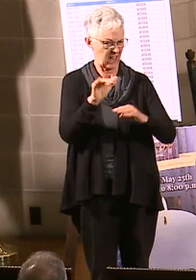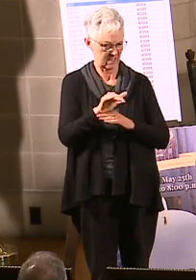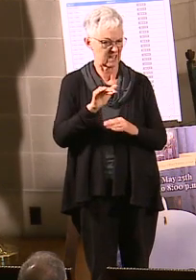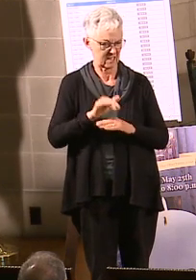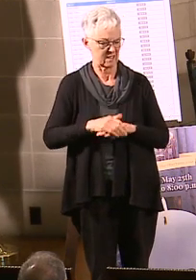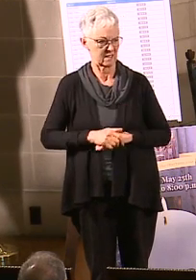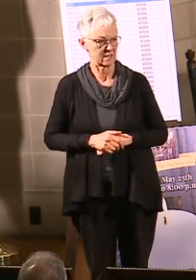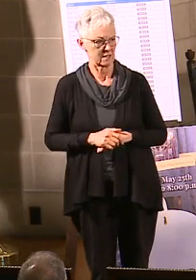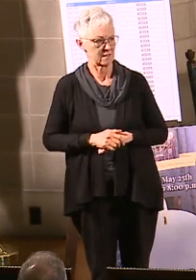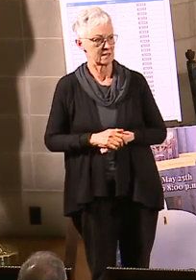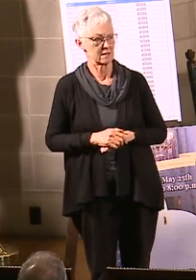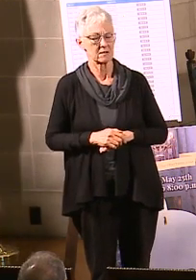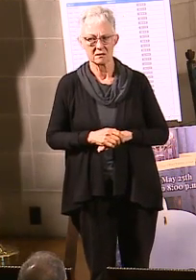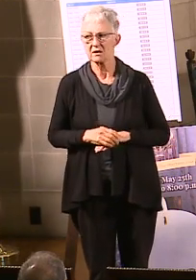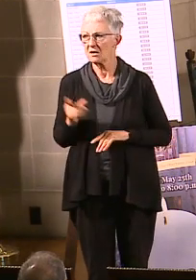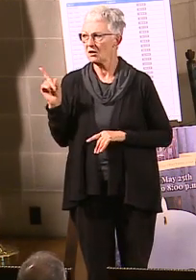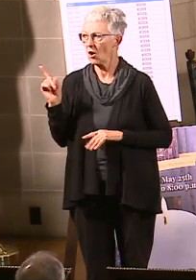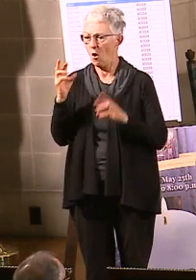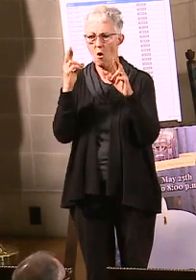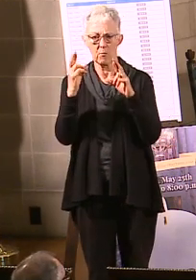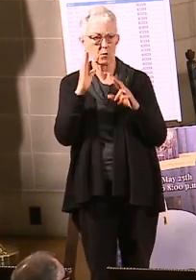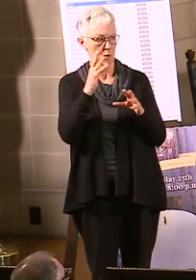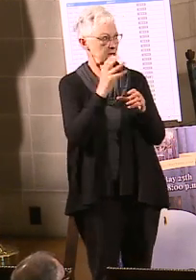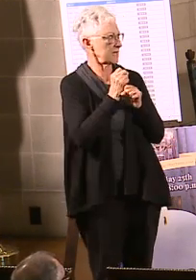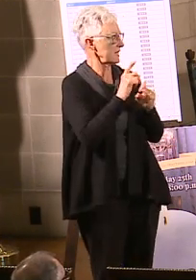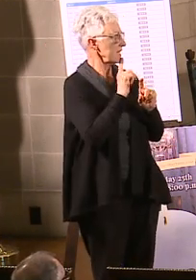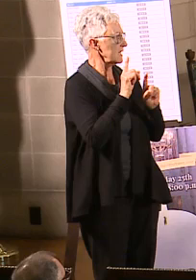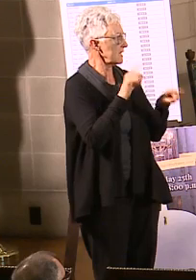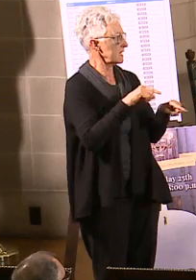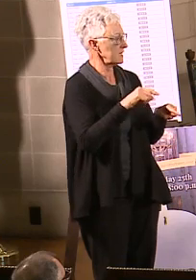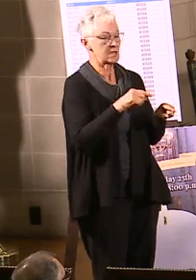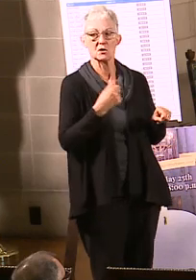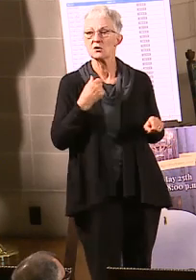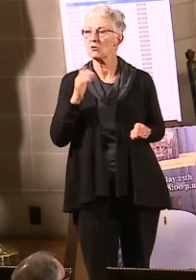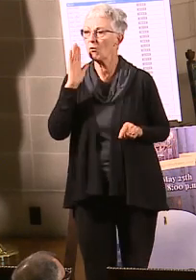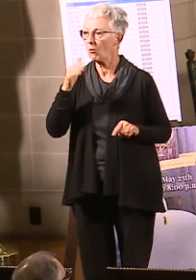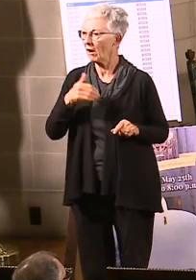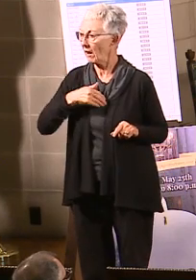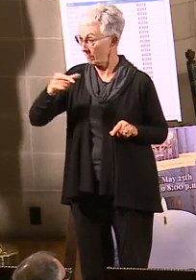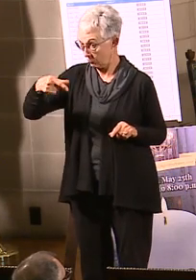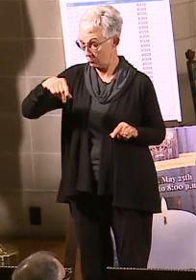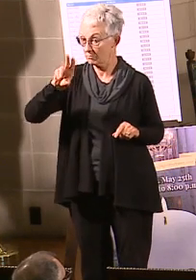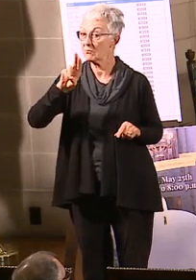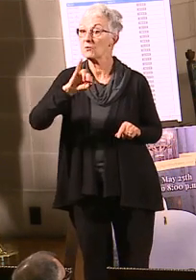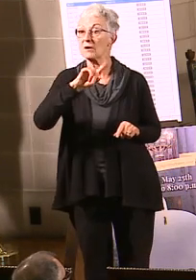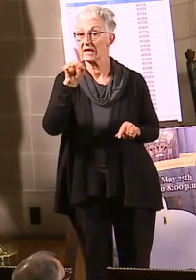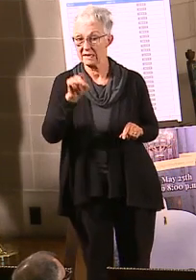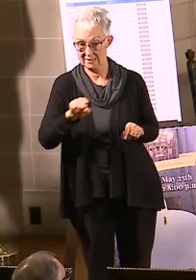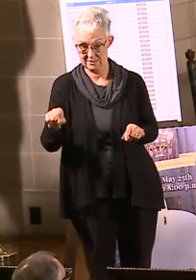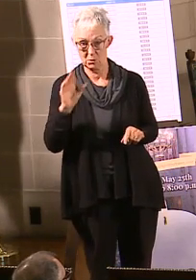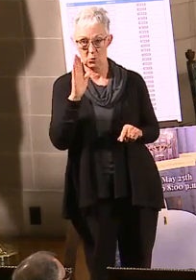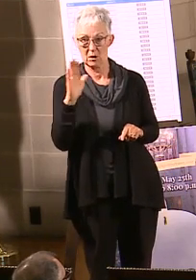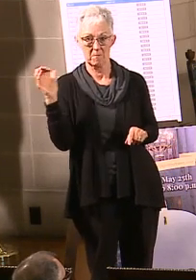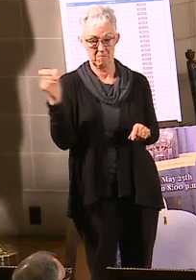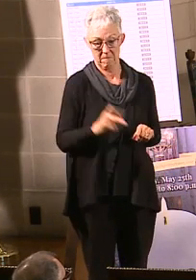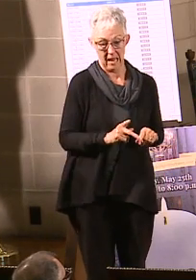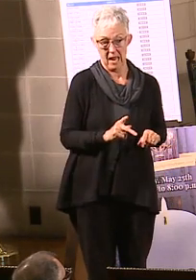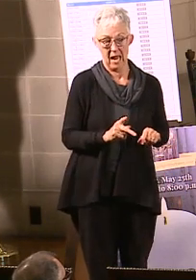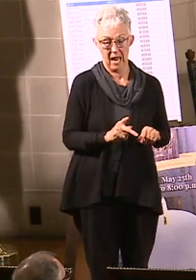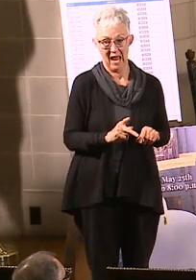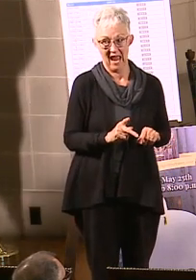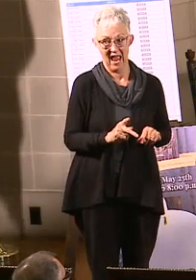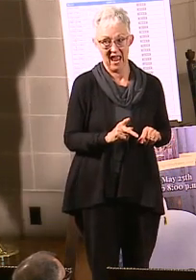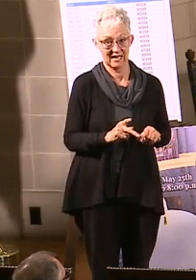sure. Armstrong will probably do. Holden will get the answer. This is how we're going to do it. We're going to do it as a quiz. Yes. And so we'll come back at the end of the program then